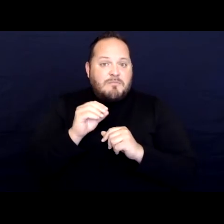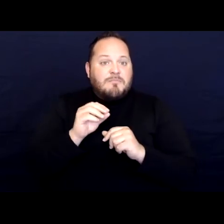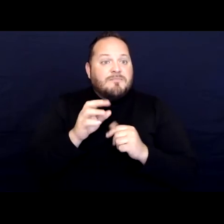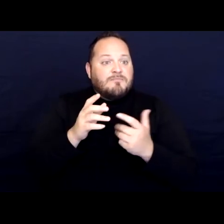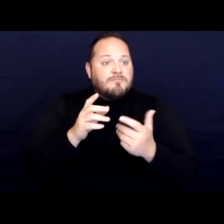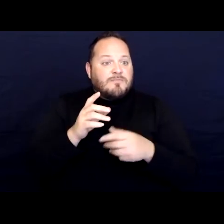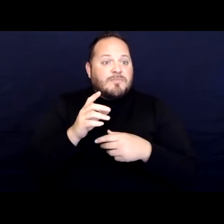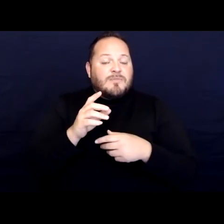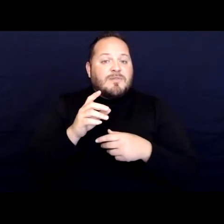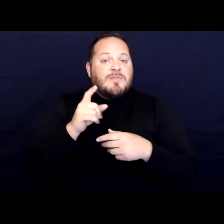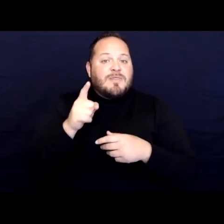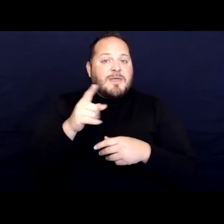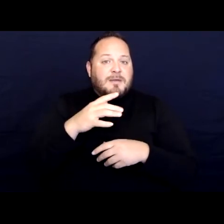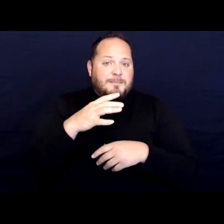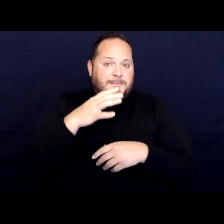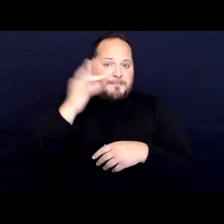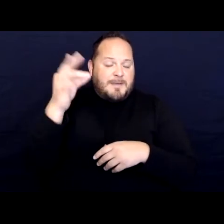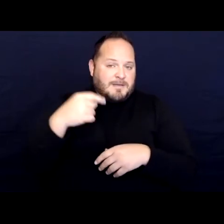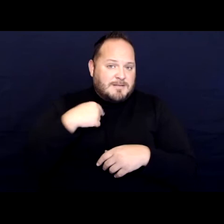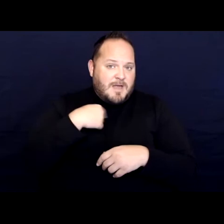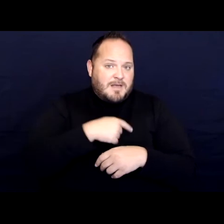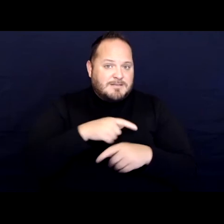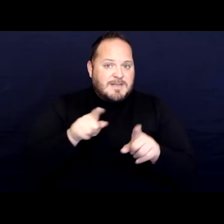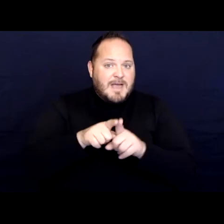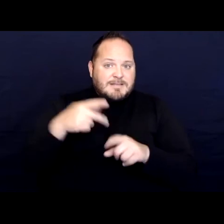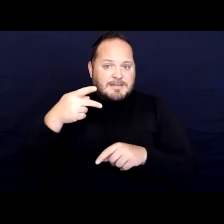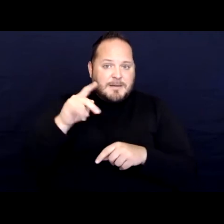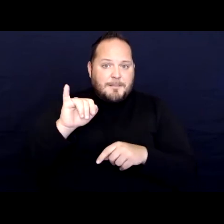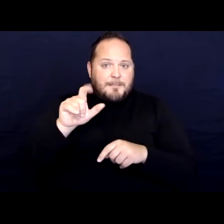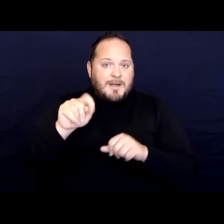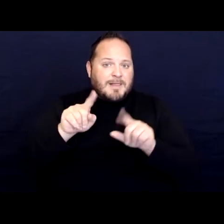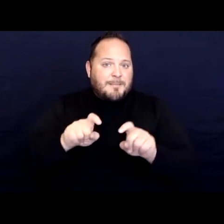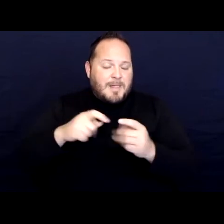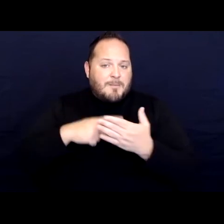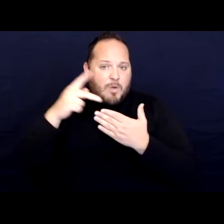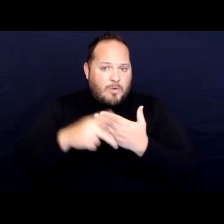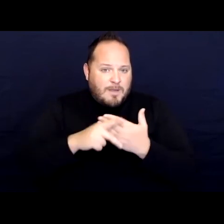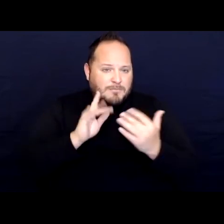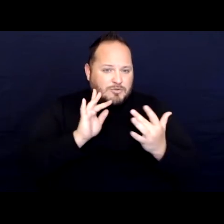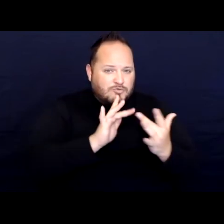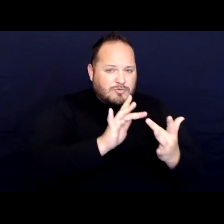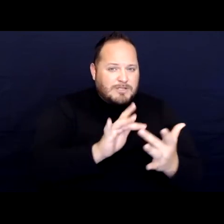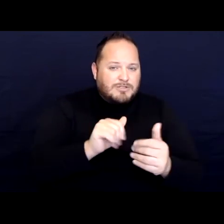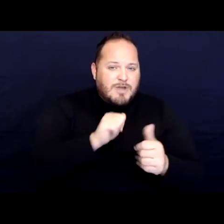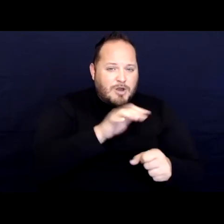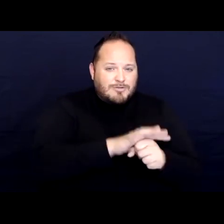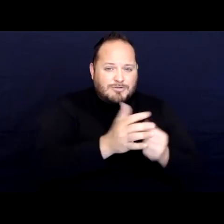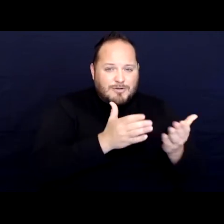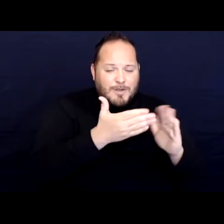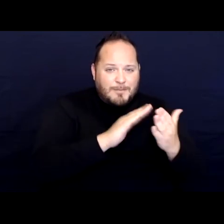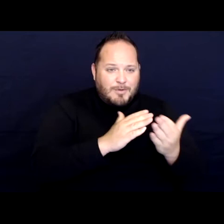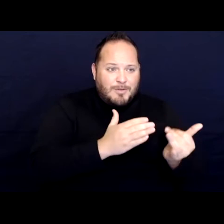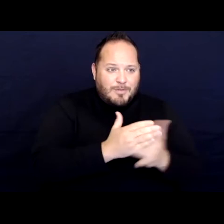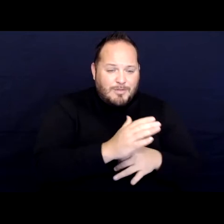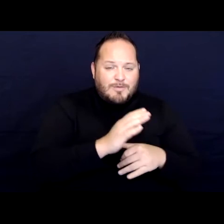of the pilot program to reach underserved communities through FEMA and Cal OES uh,